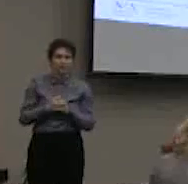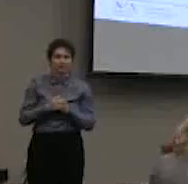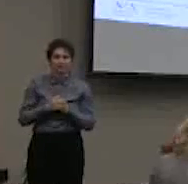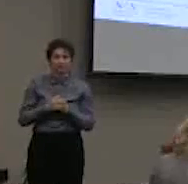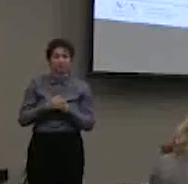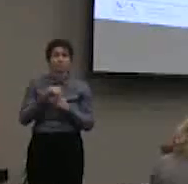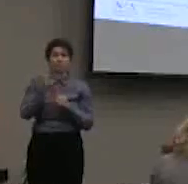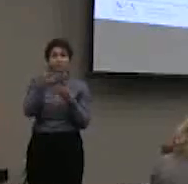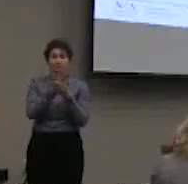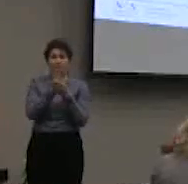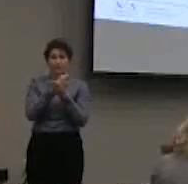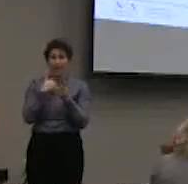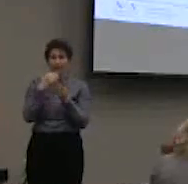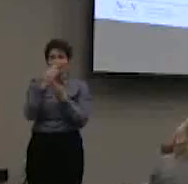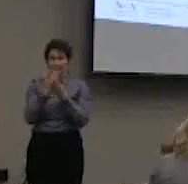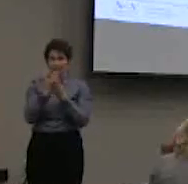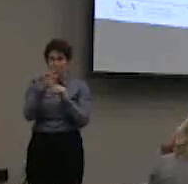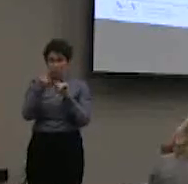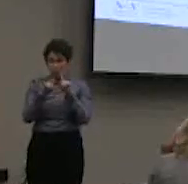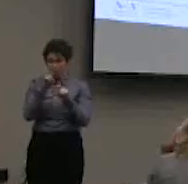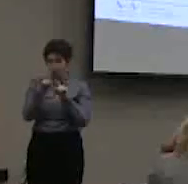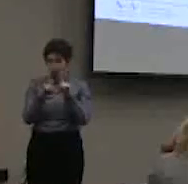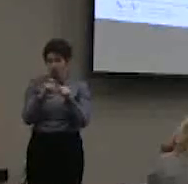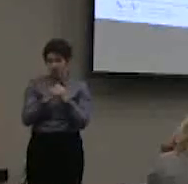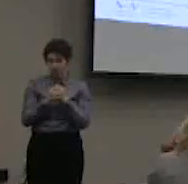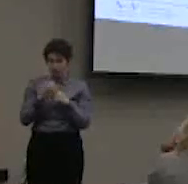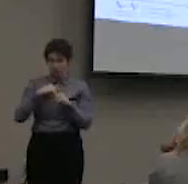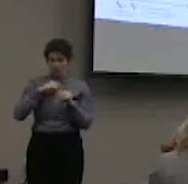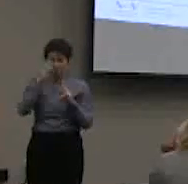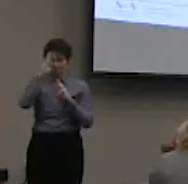questions that we have come up with so far.